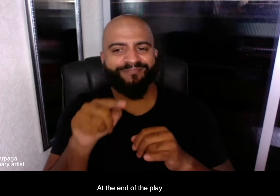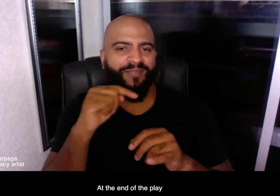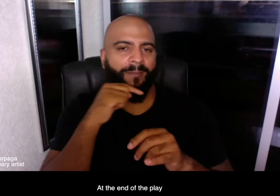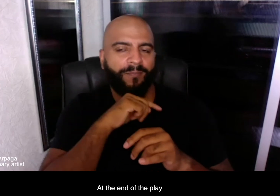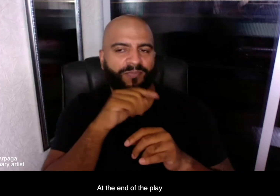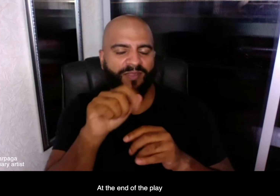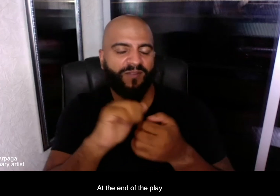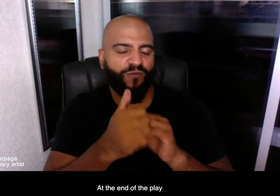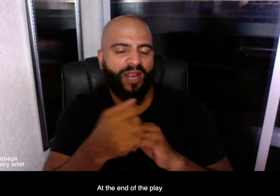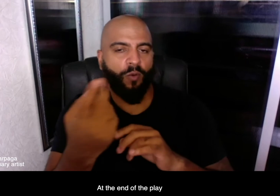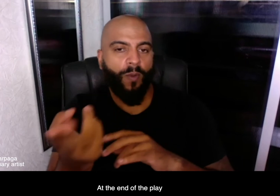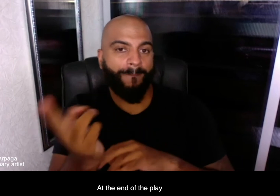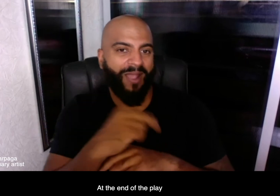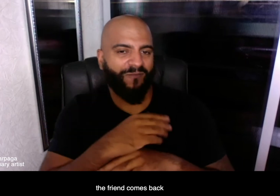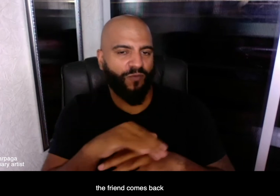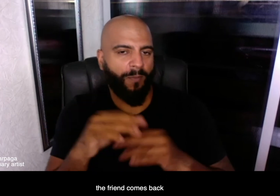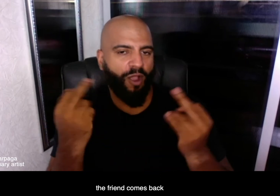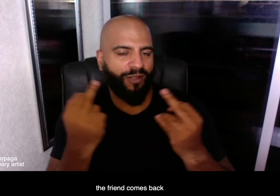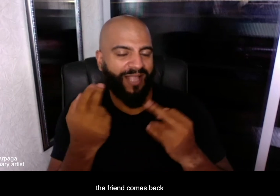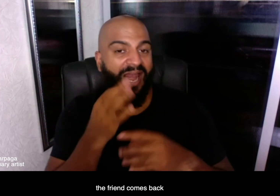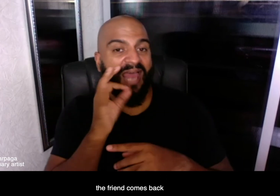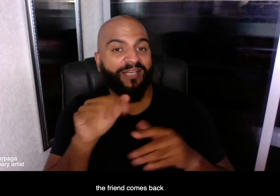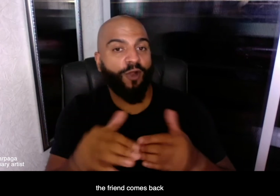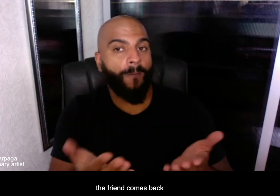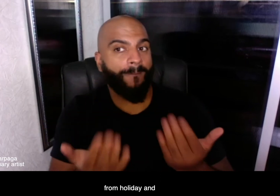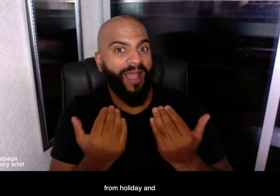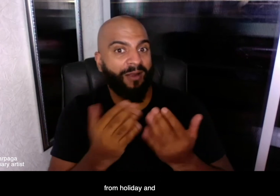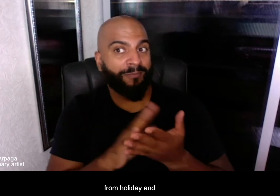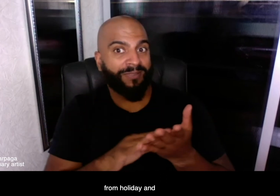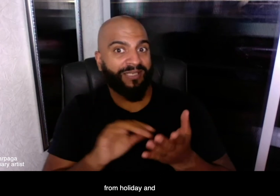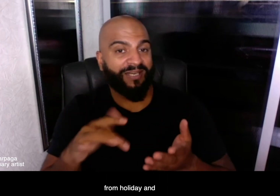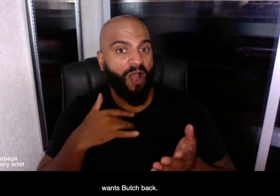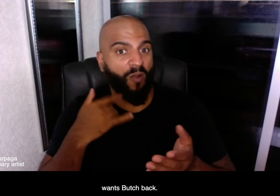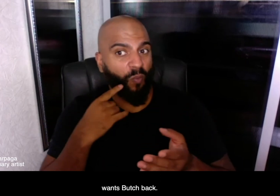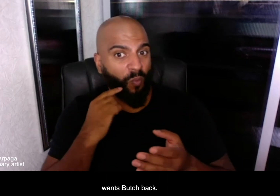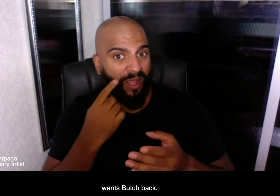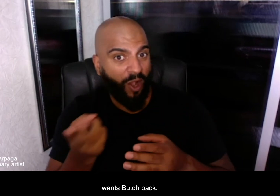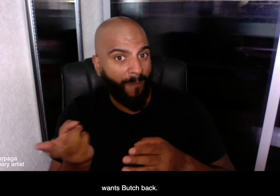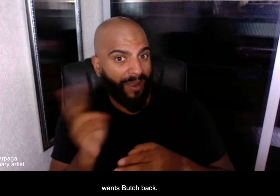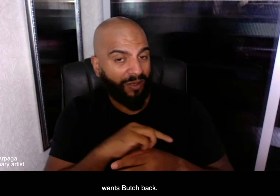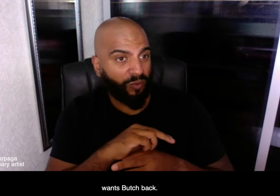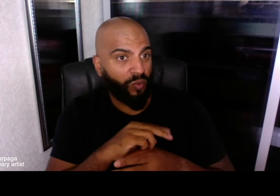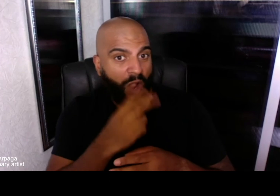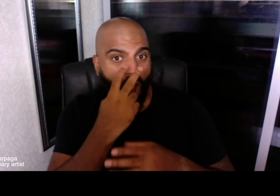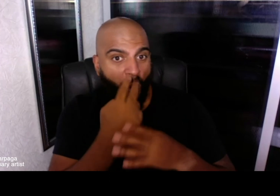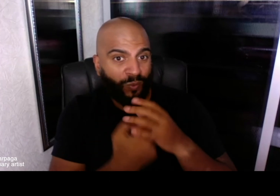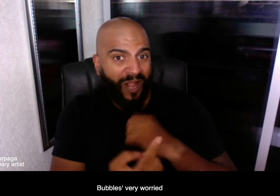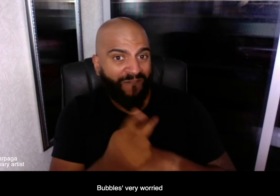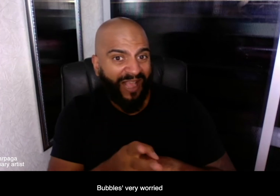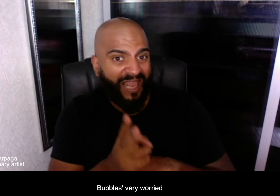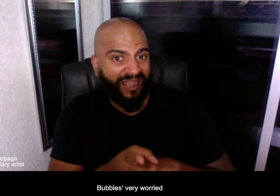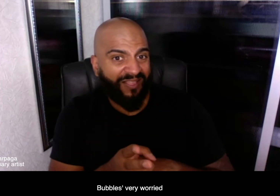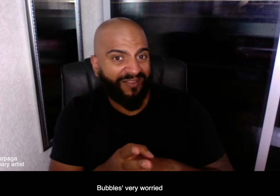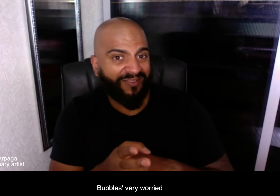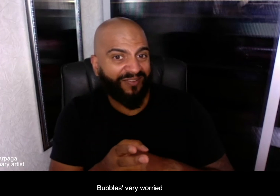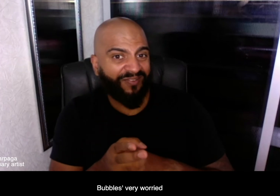At the end of the play, the friend comes back from holiday and wants Butch back. And